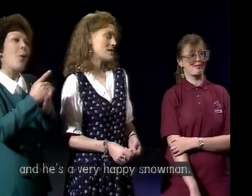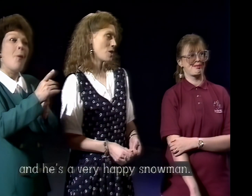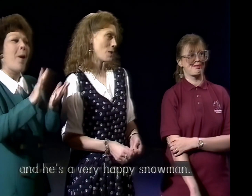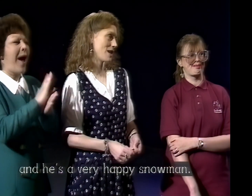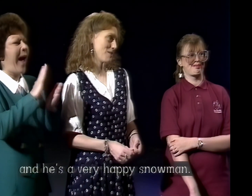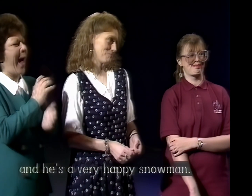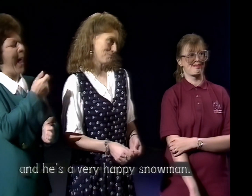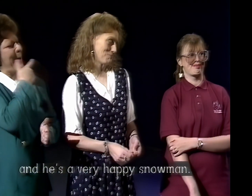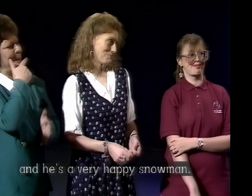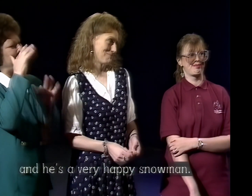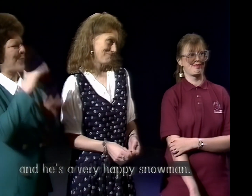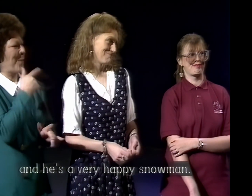snowman.